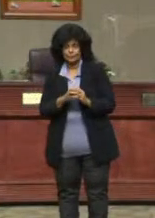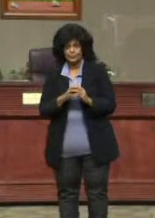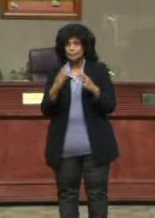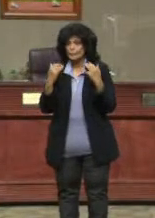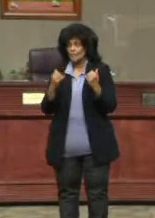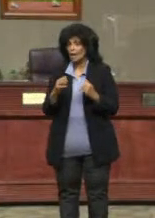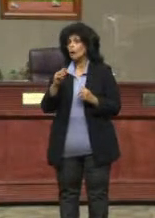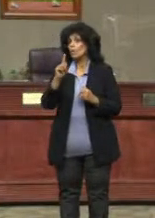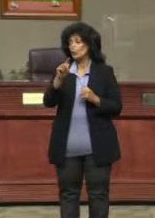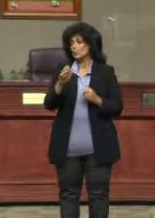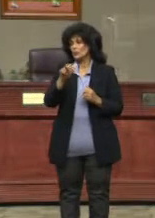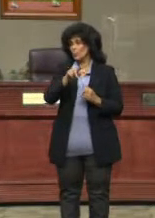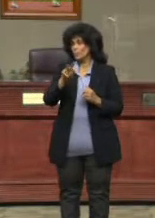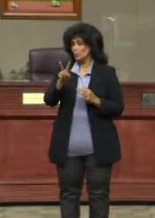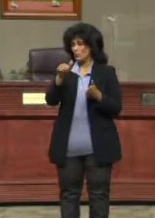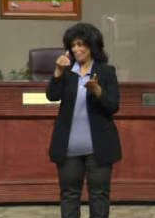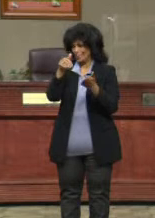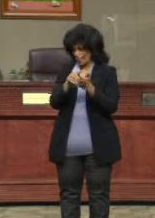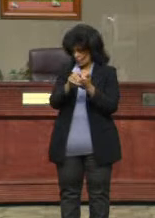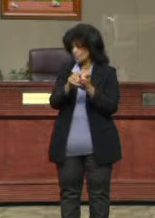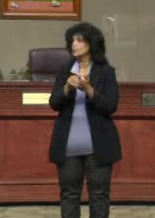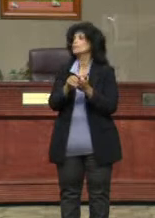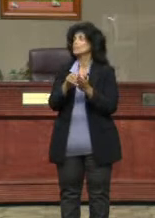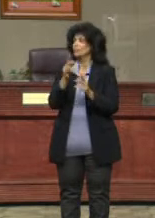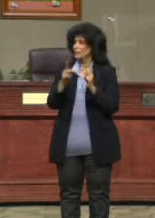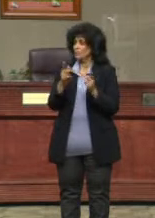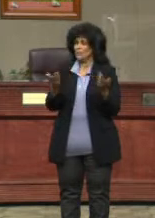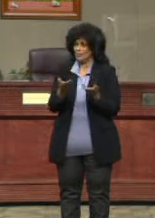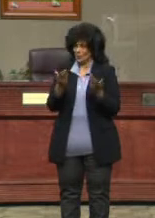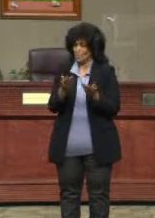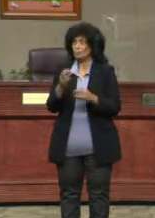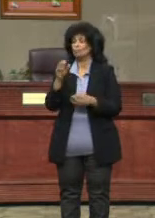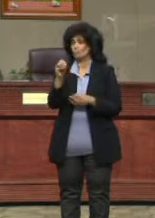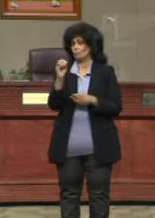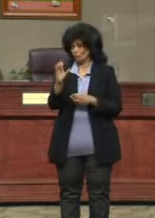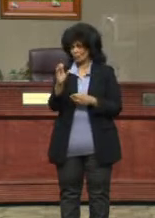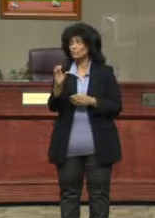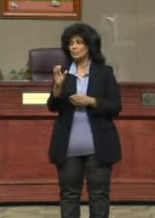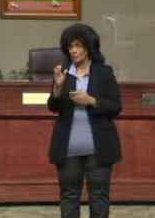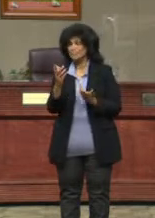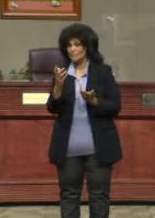132,000 cases here within Orange County of COVID-19.